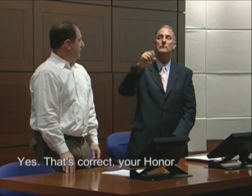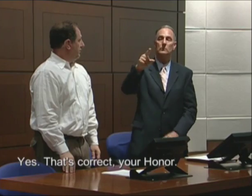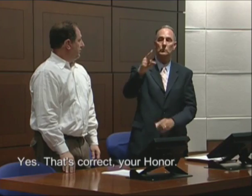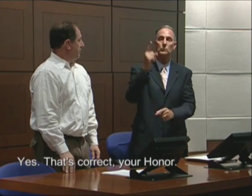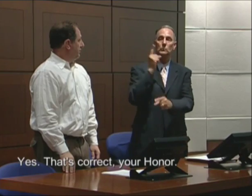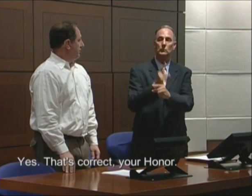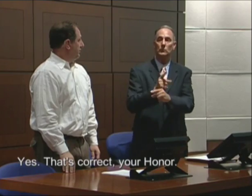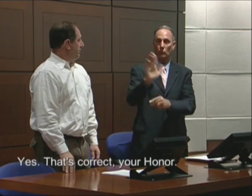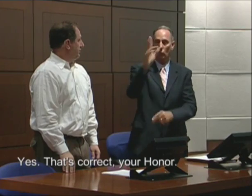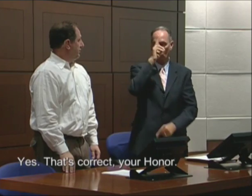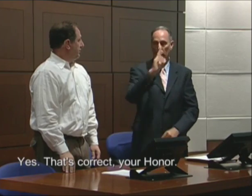Yes, that's correct, Your Honor.